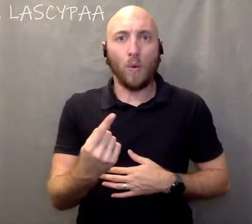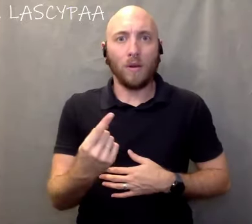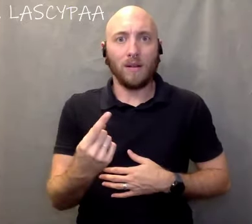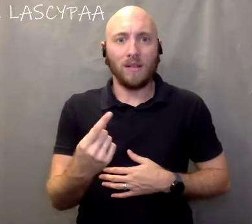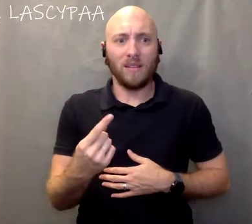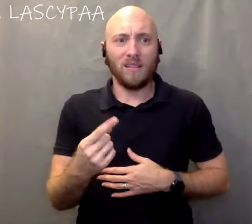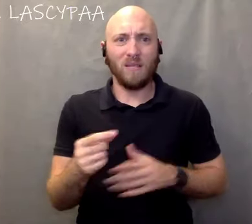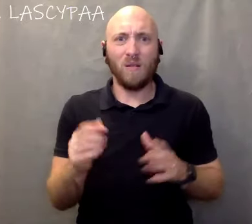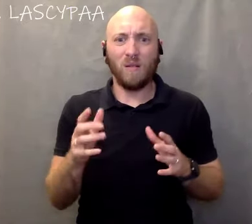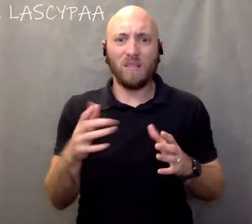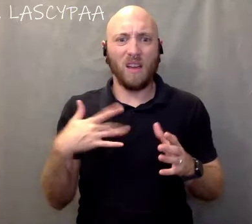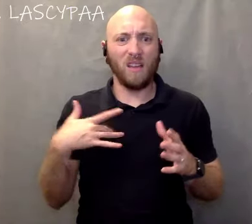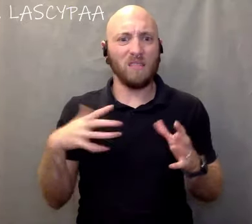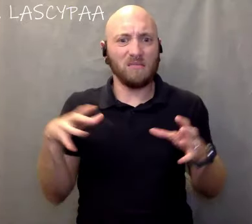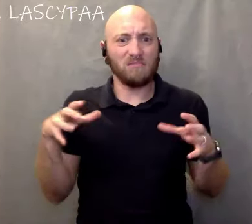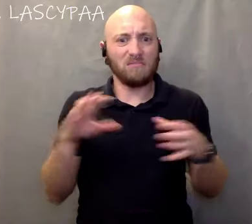And